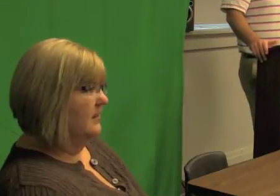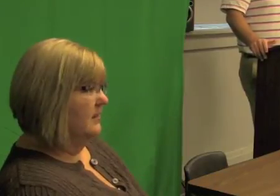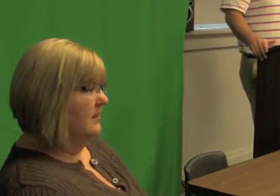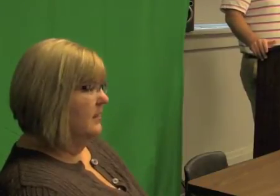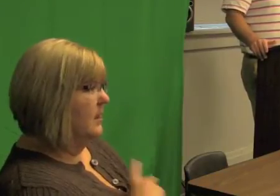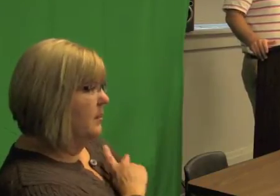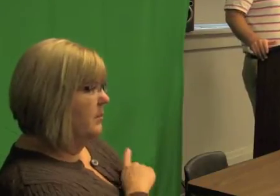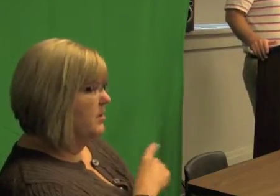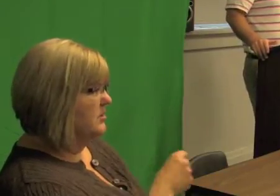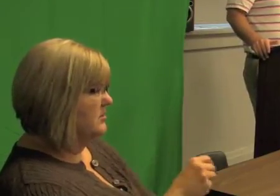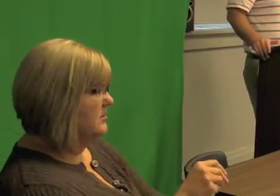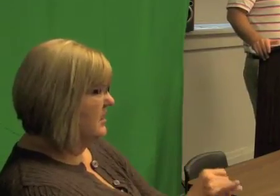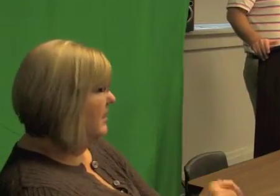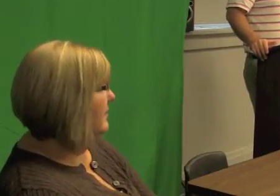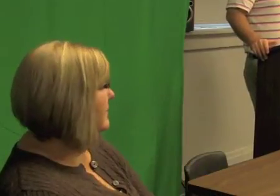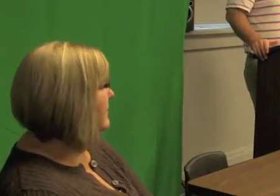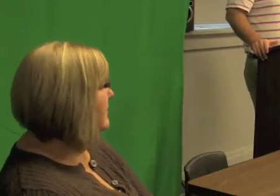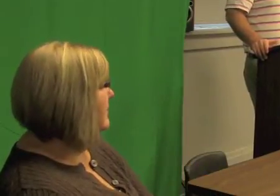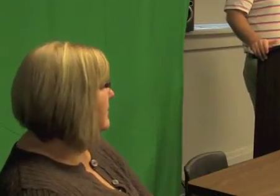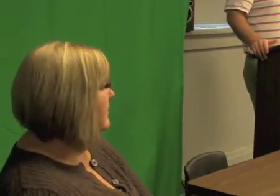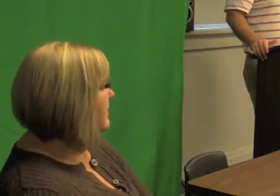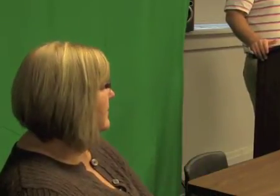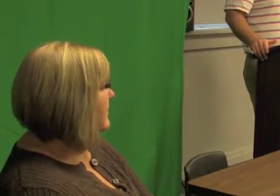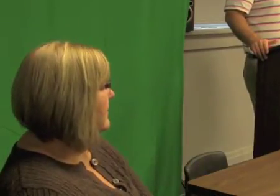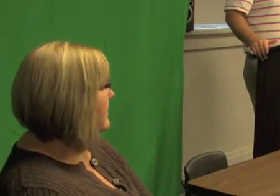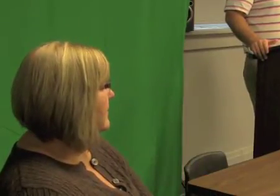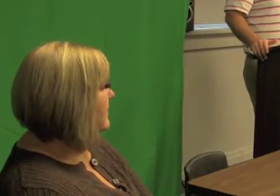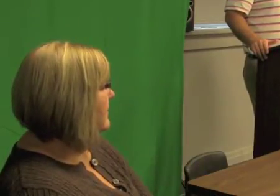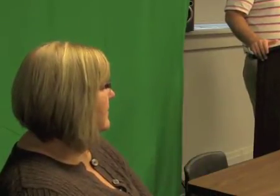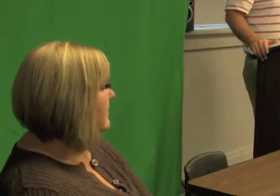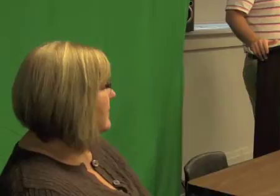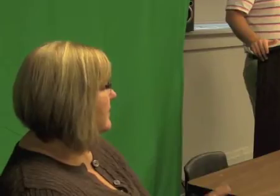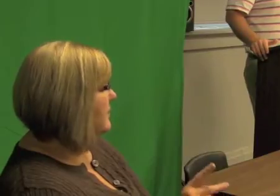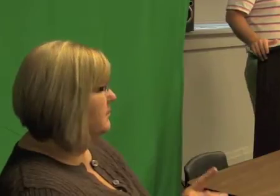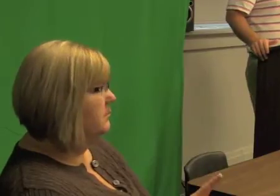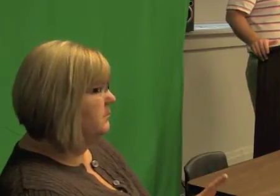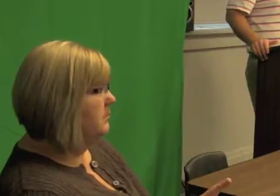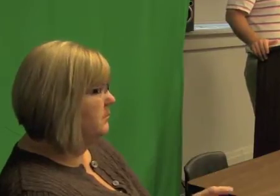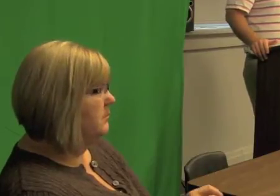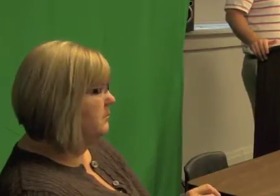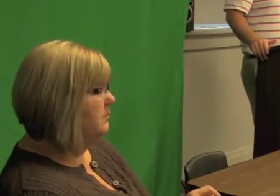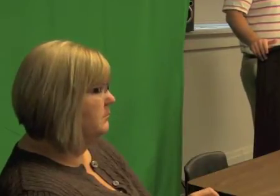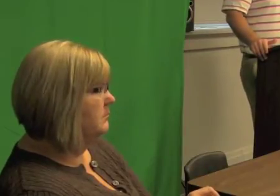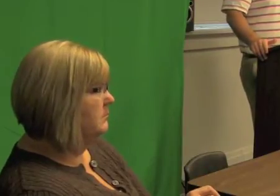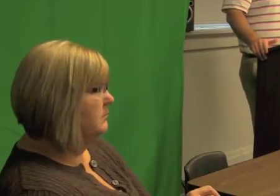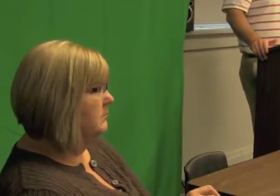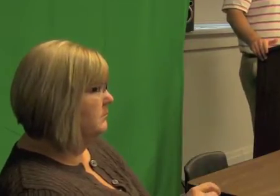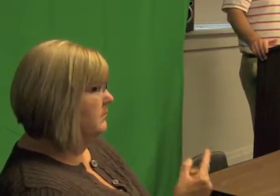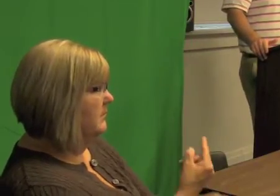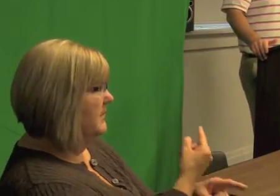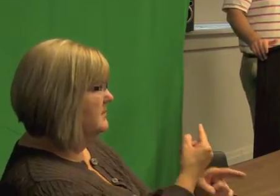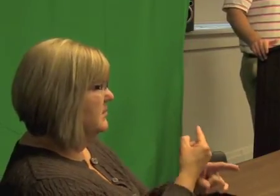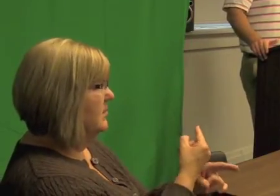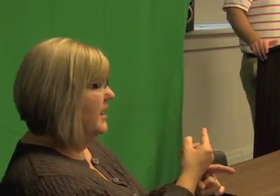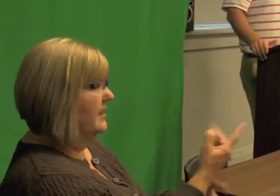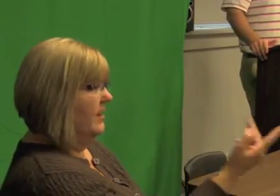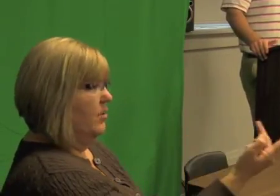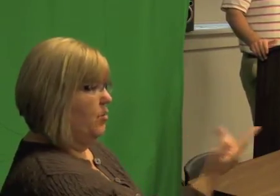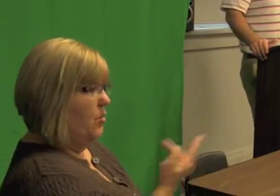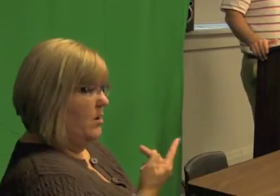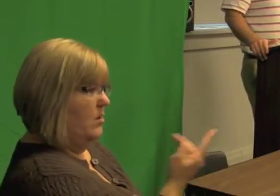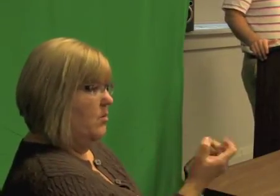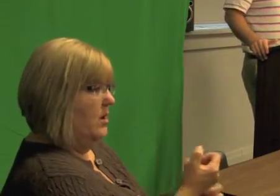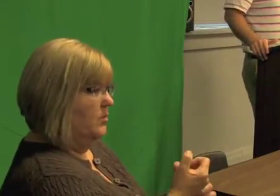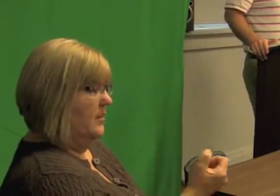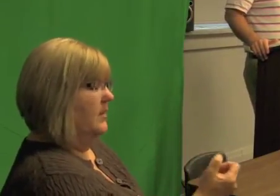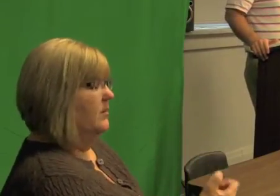Personal selling. Those of you that raise your hands, correct. Personal selling is, they're one-to-one with you.